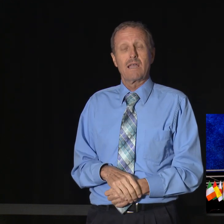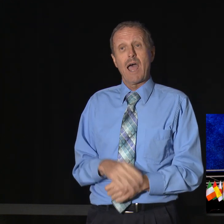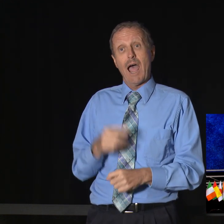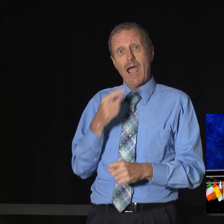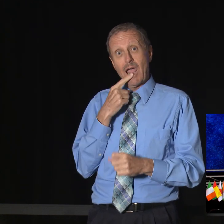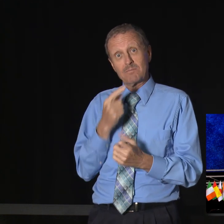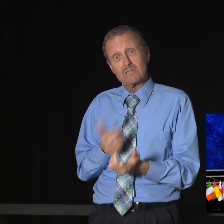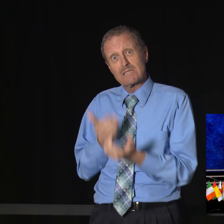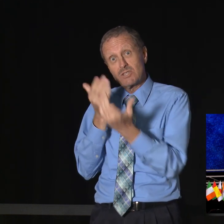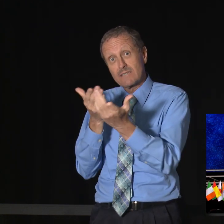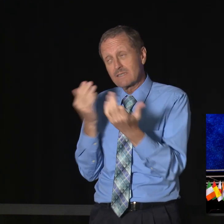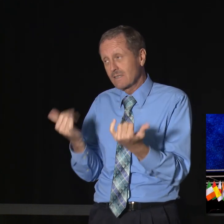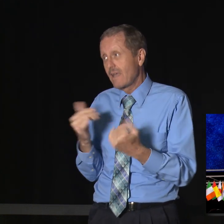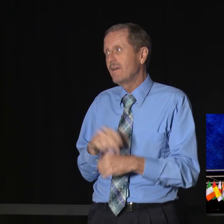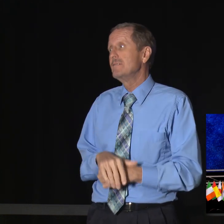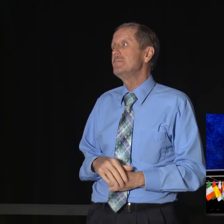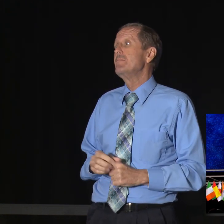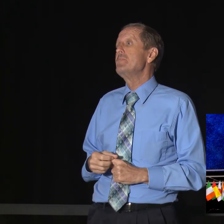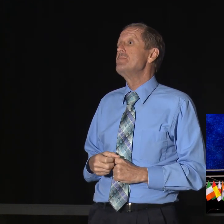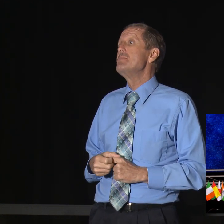But what I'm suggesting tonight